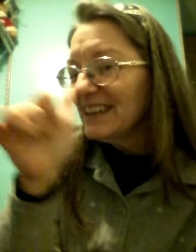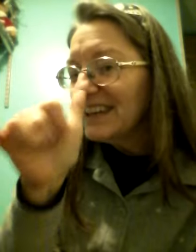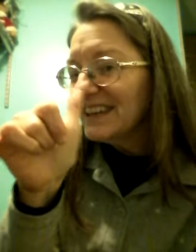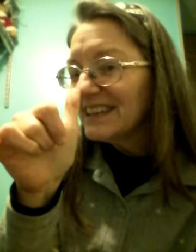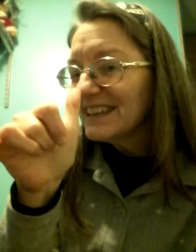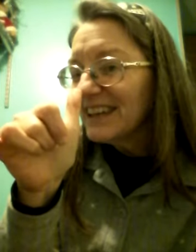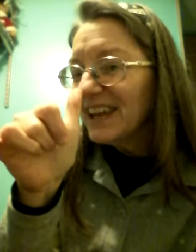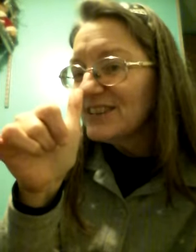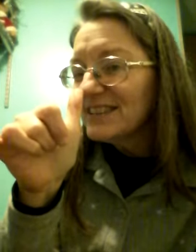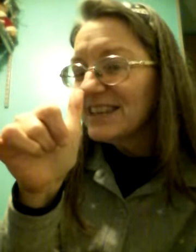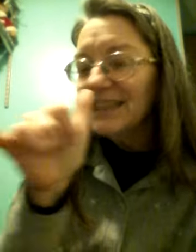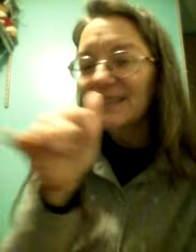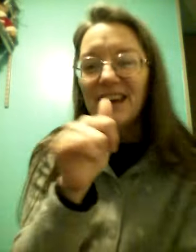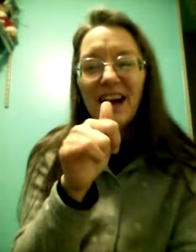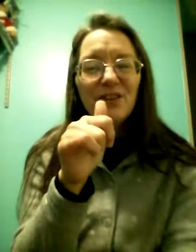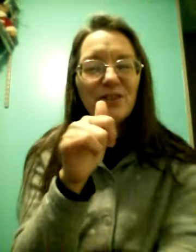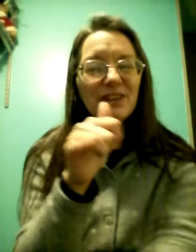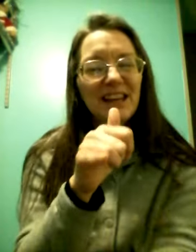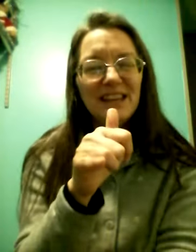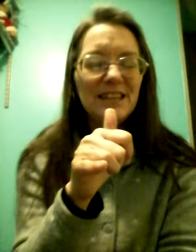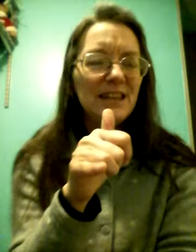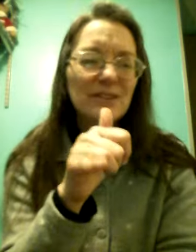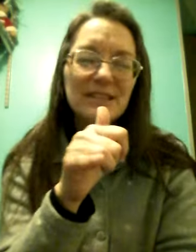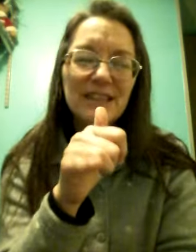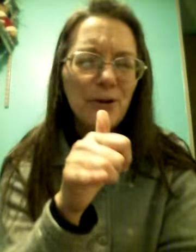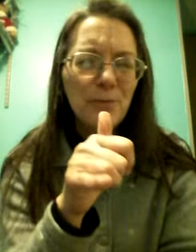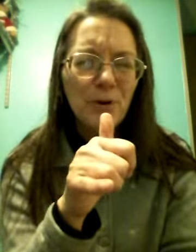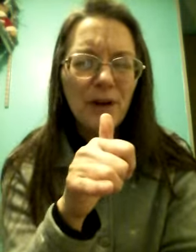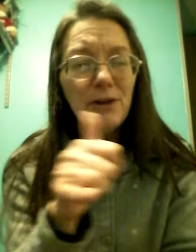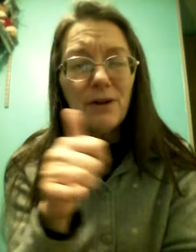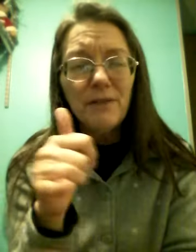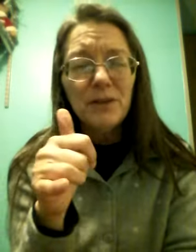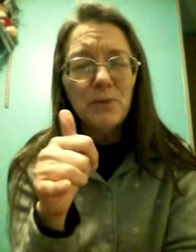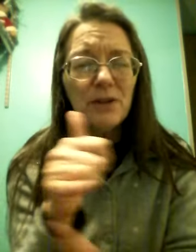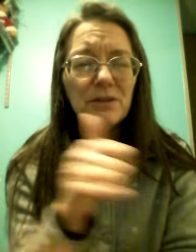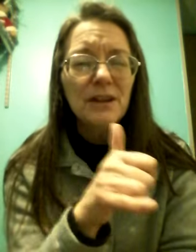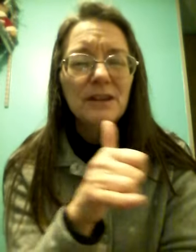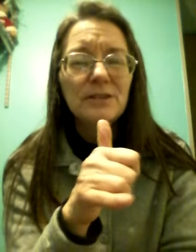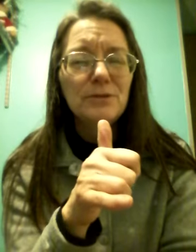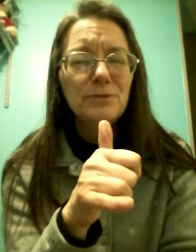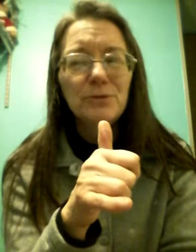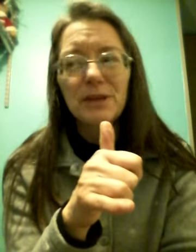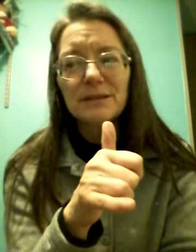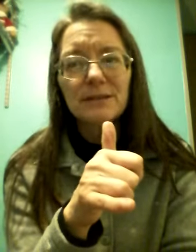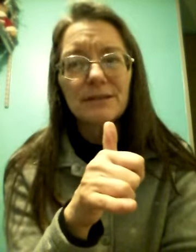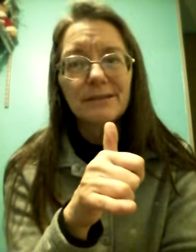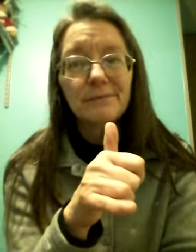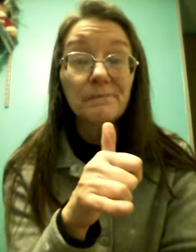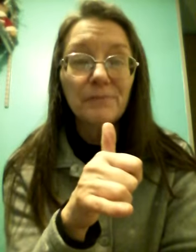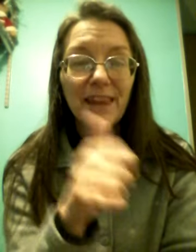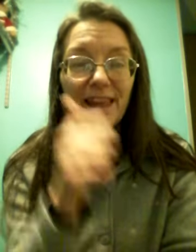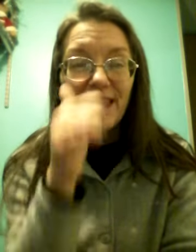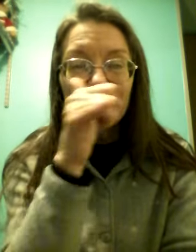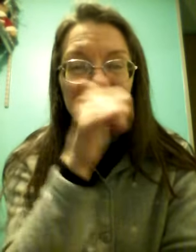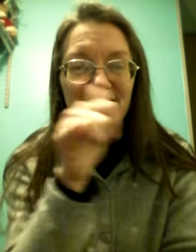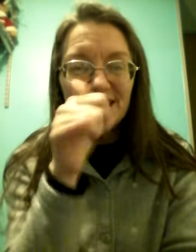silly. Can you see it? I know the light in here is terrible. I don't have anywhere to do this, so